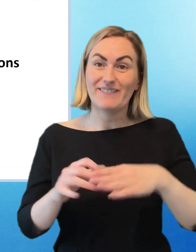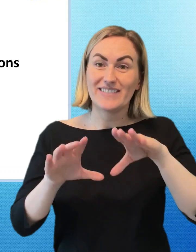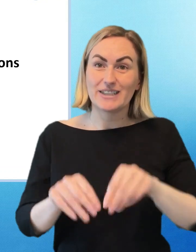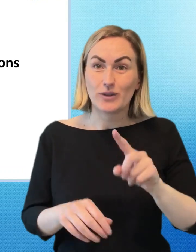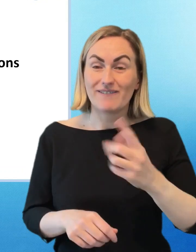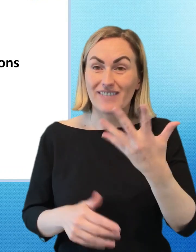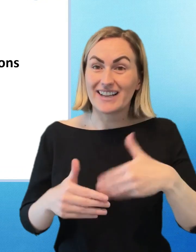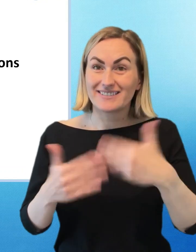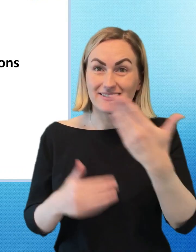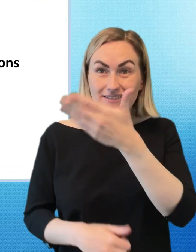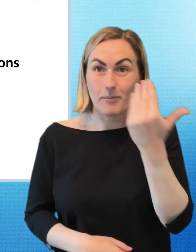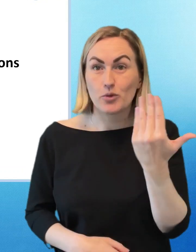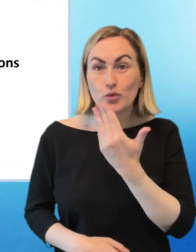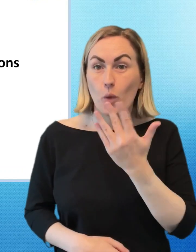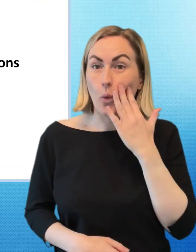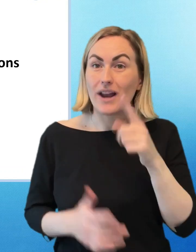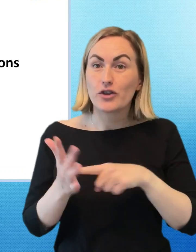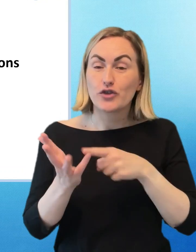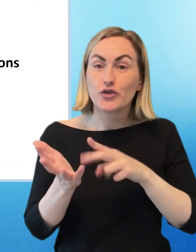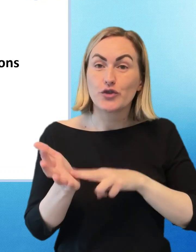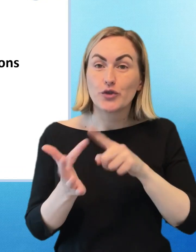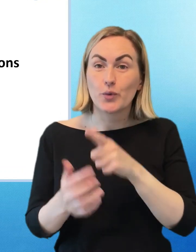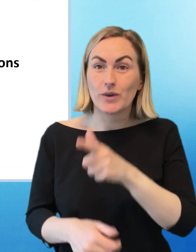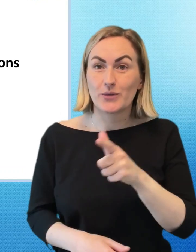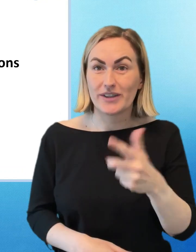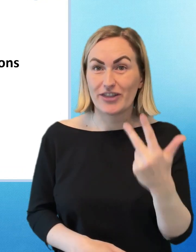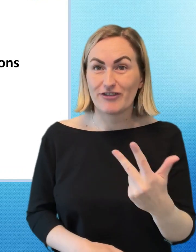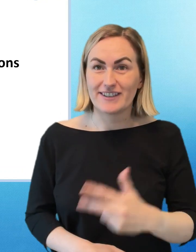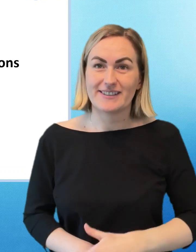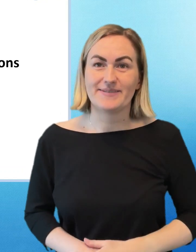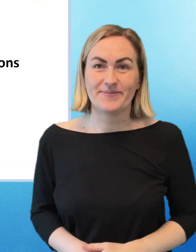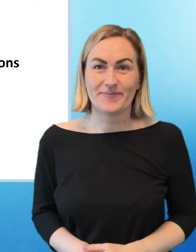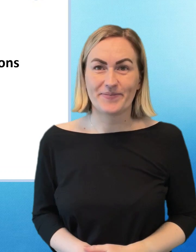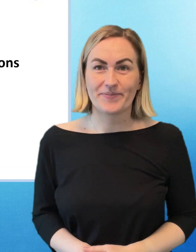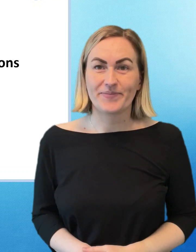the 5-day summer school, which took place in June 2023.